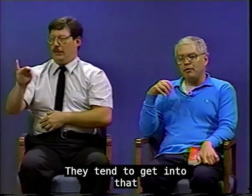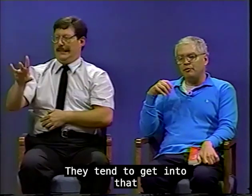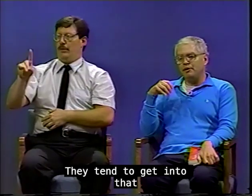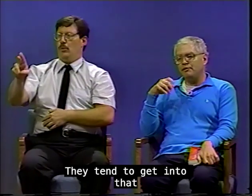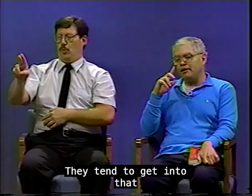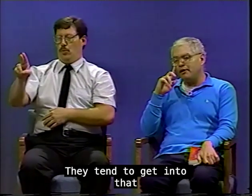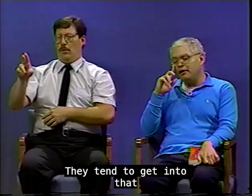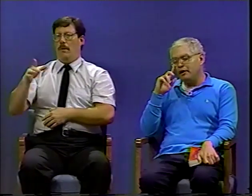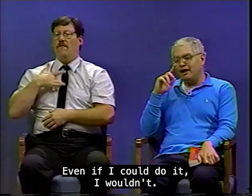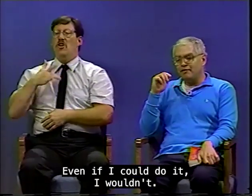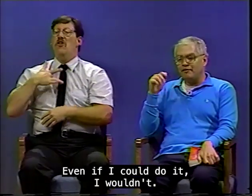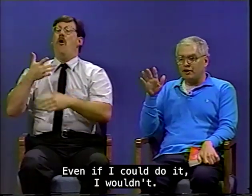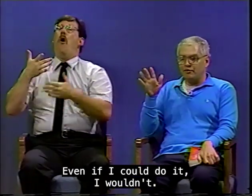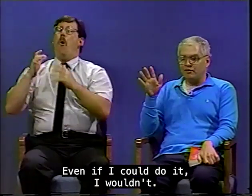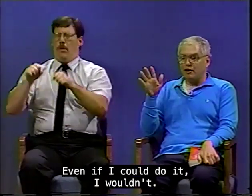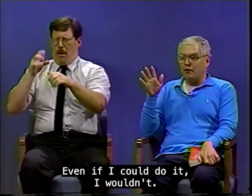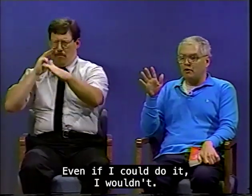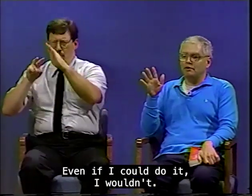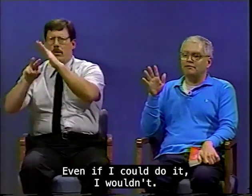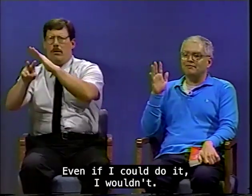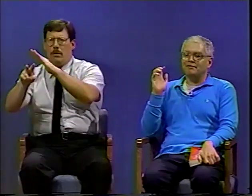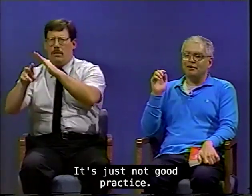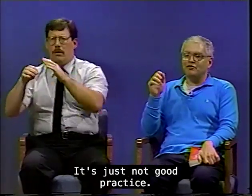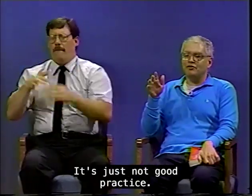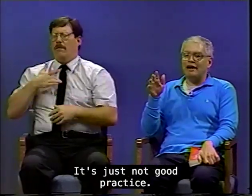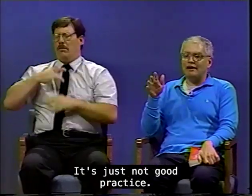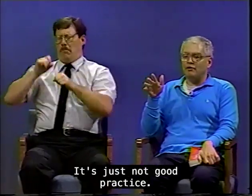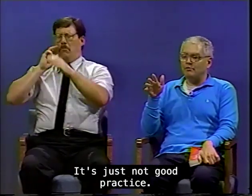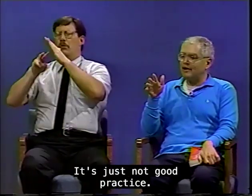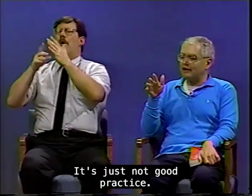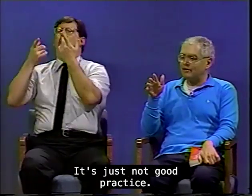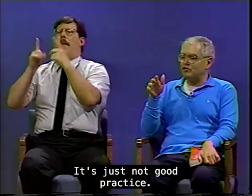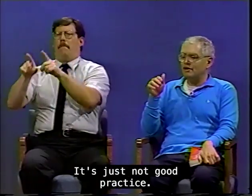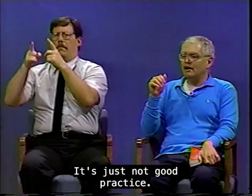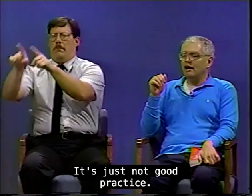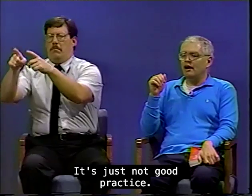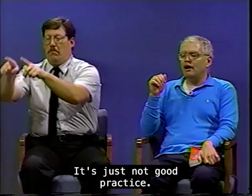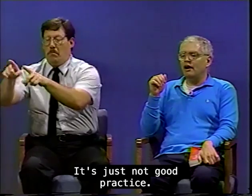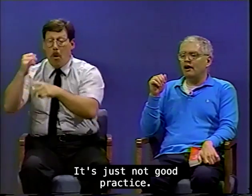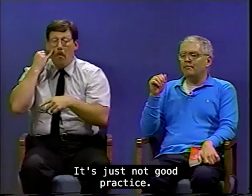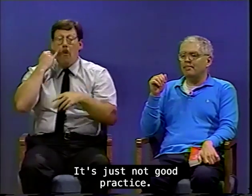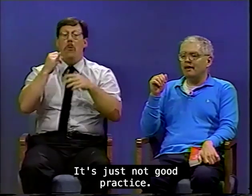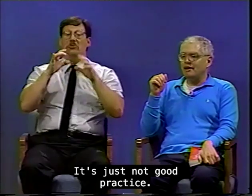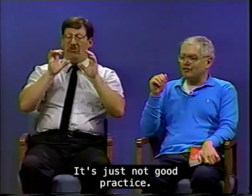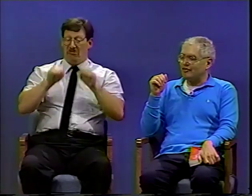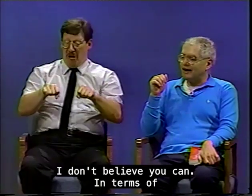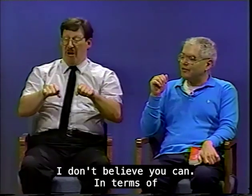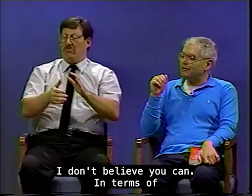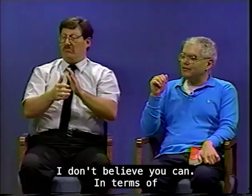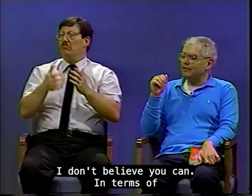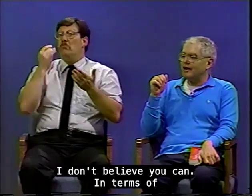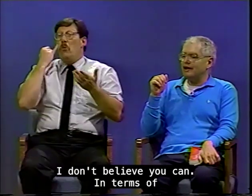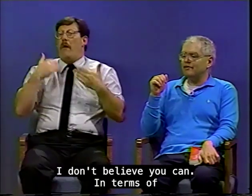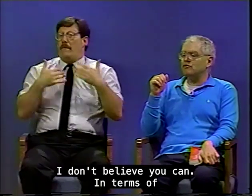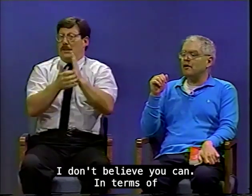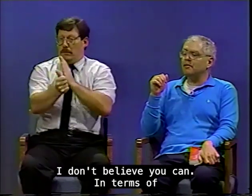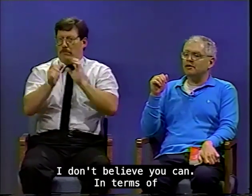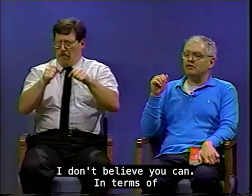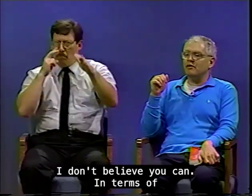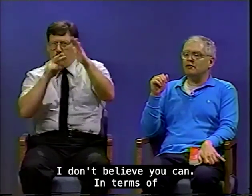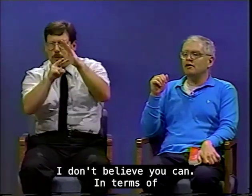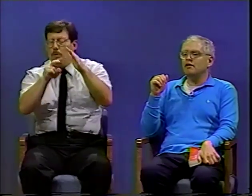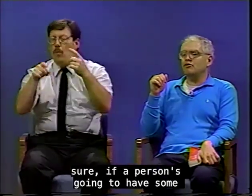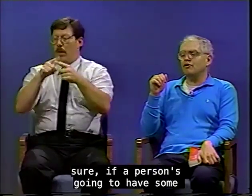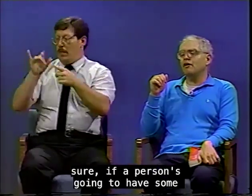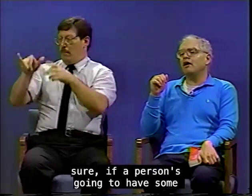a bit more than we do here. Even if I could do it, I wouldn't. It's just not good practice. And as I say, I don't believe you can. In terms of other